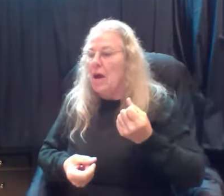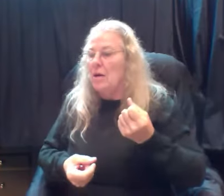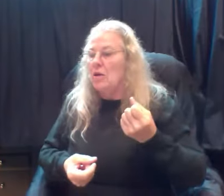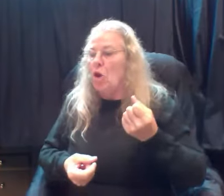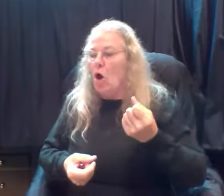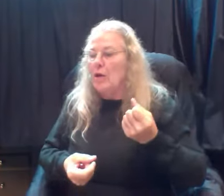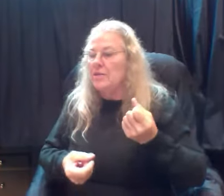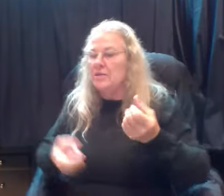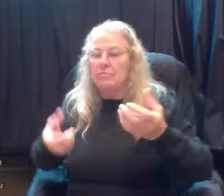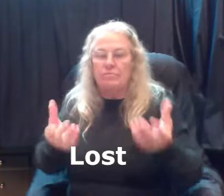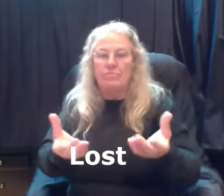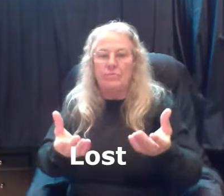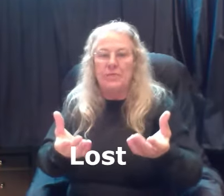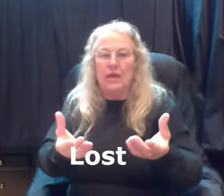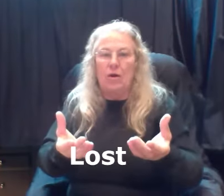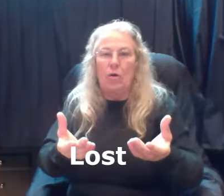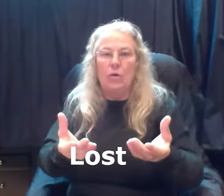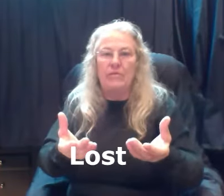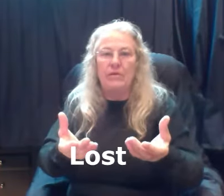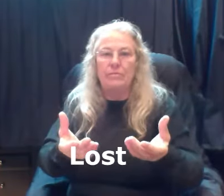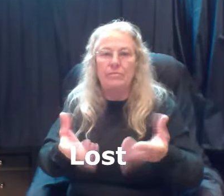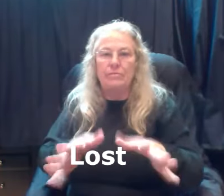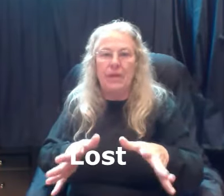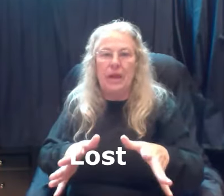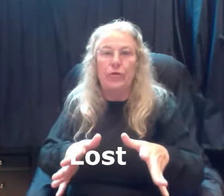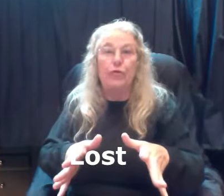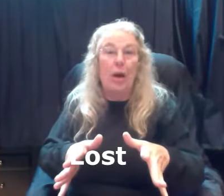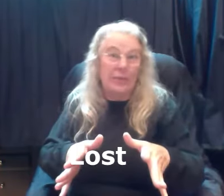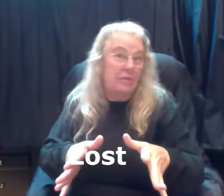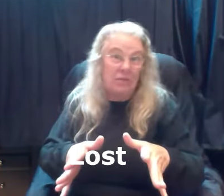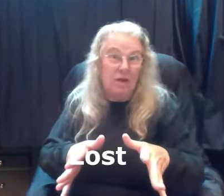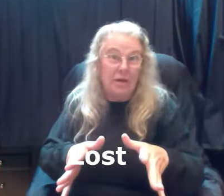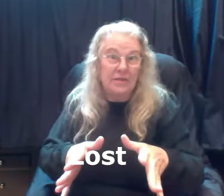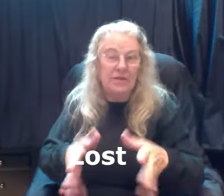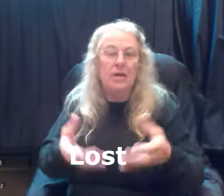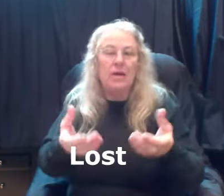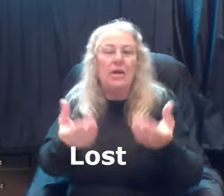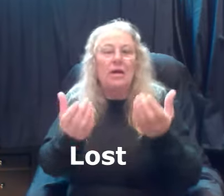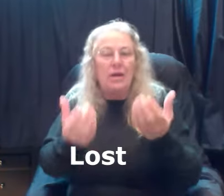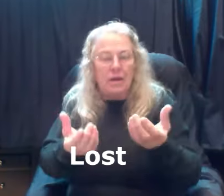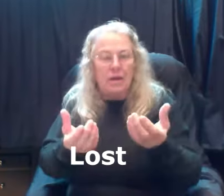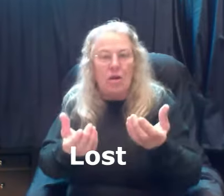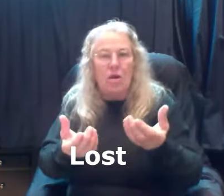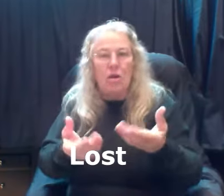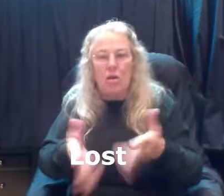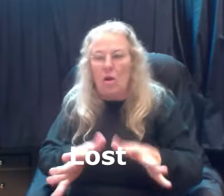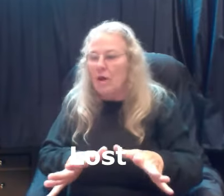Lost. Get a hold of it and you drop it. You lost it. Lost.